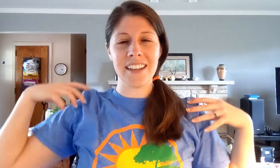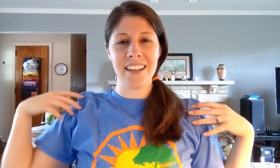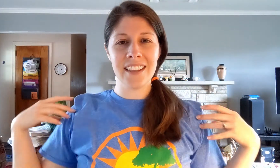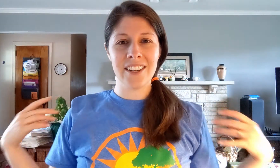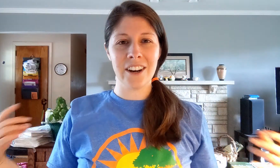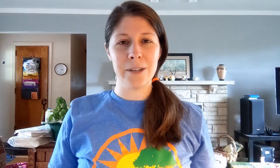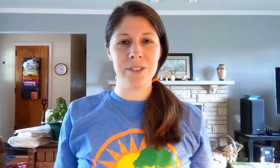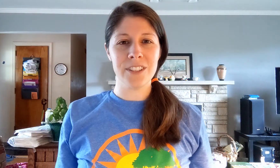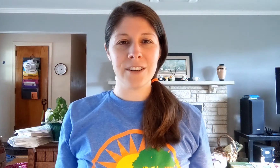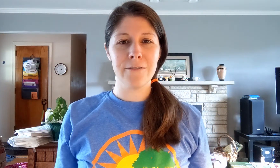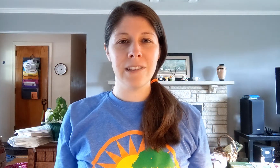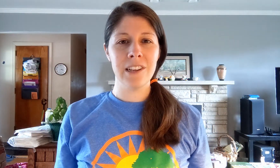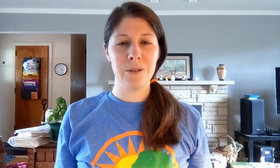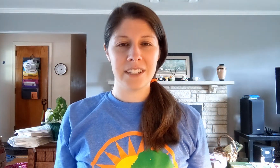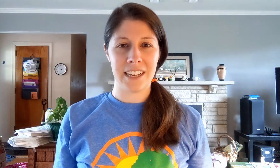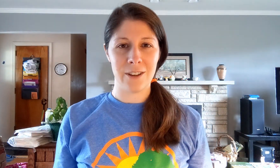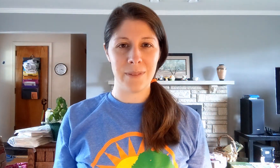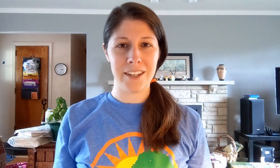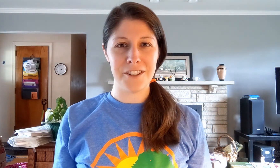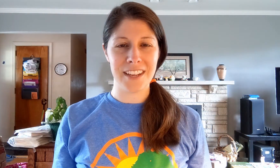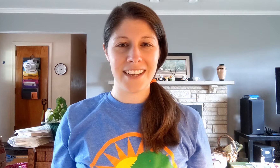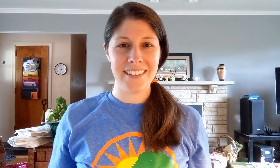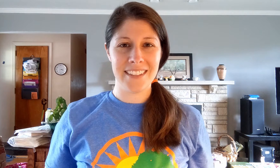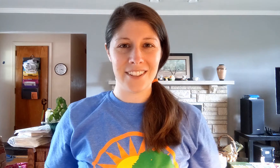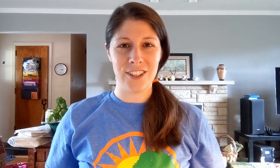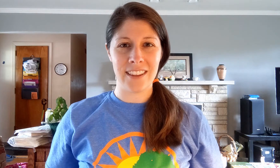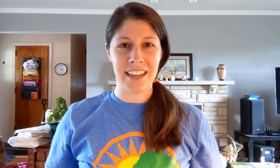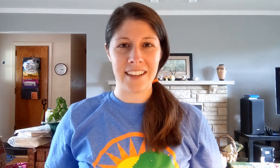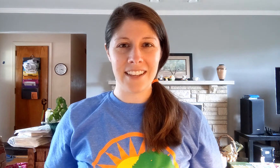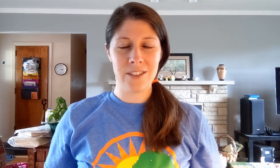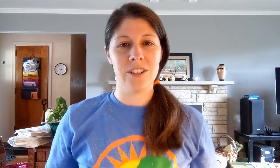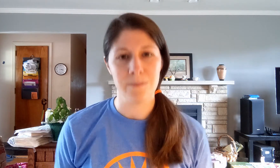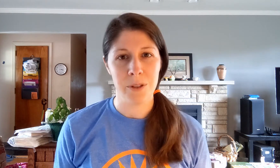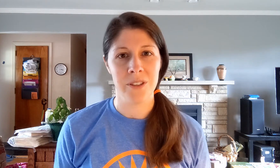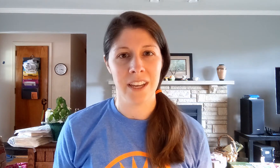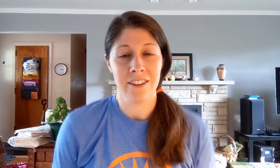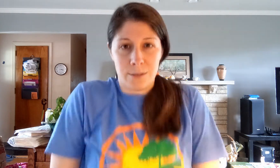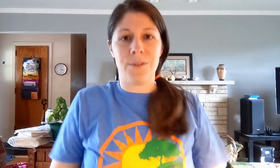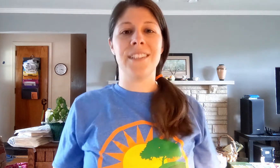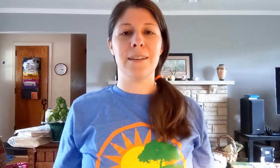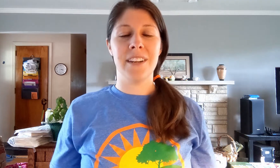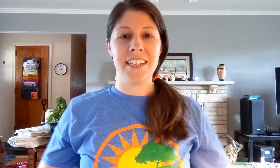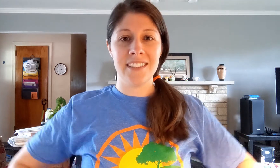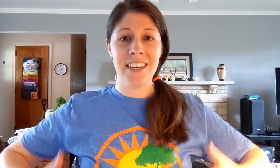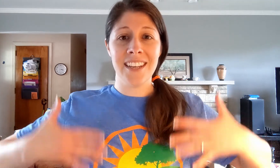And let your arms just kind of float down by your sides, nice and gently, so it doesn't pull you down, because we want to stay up nice